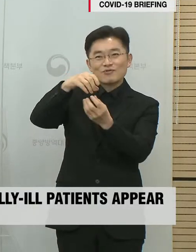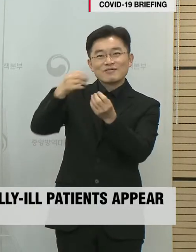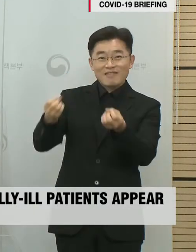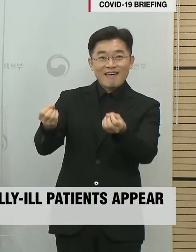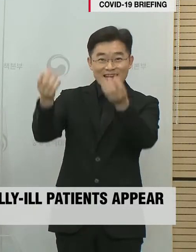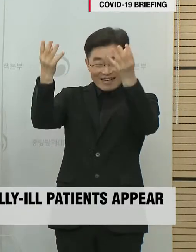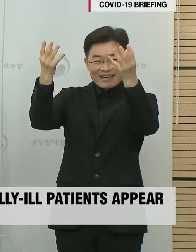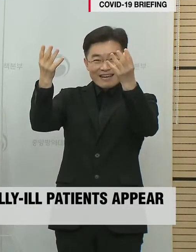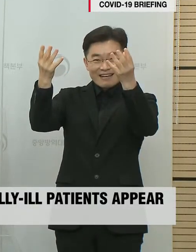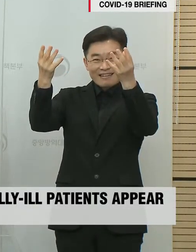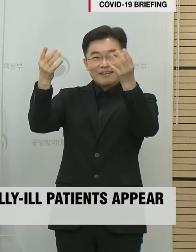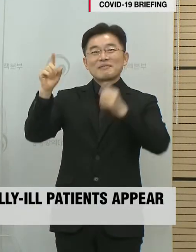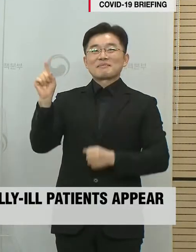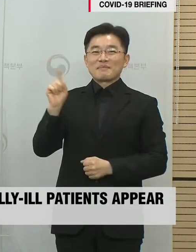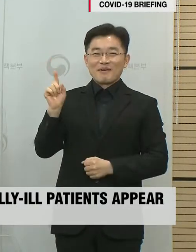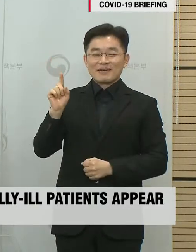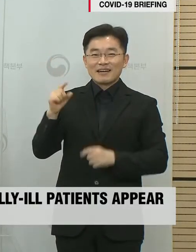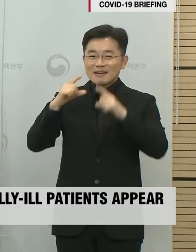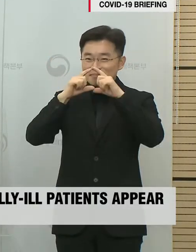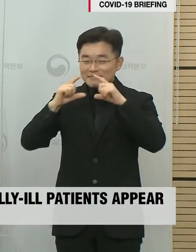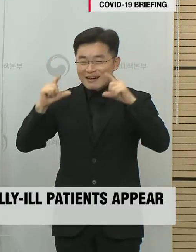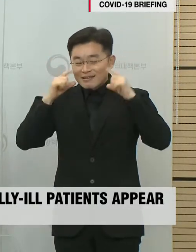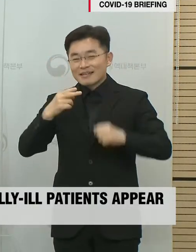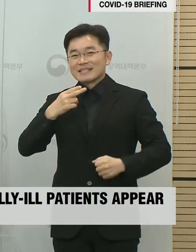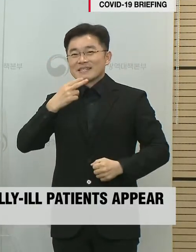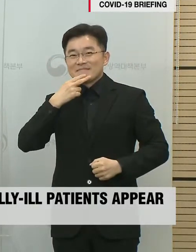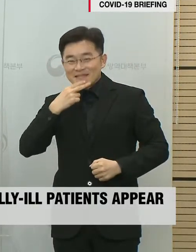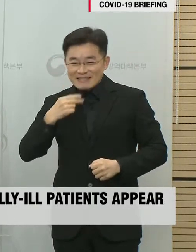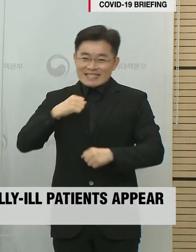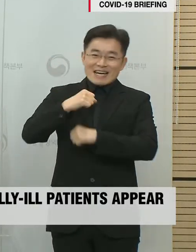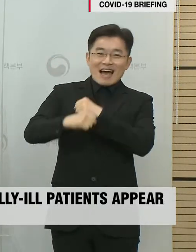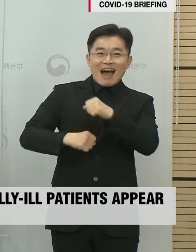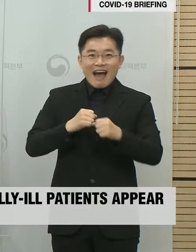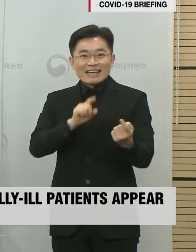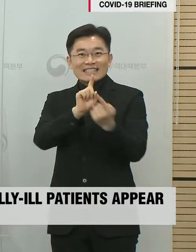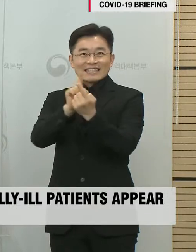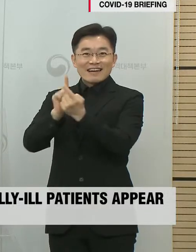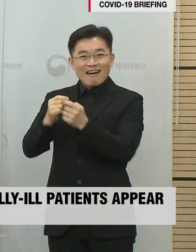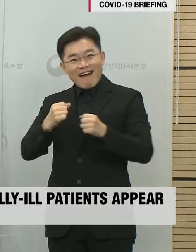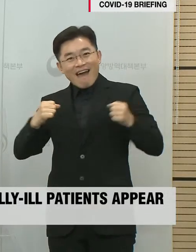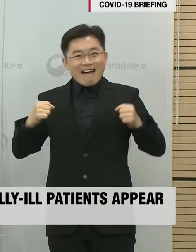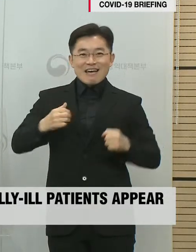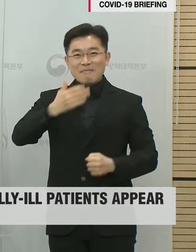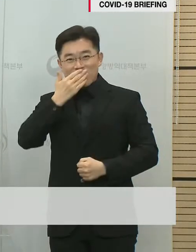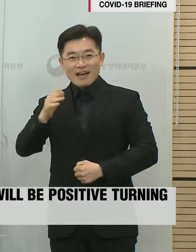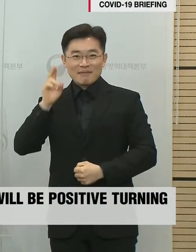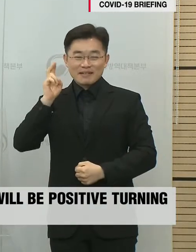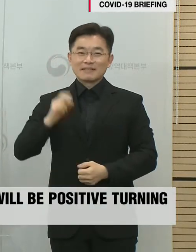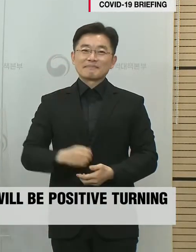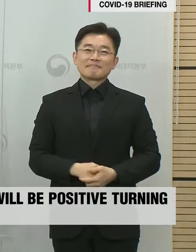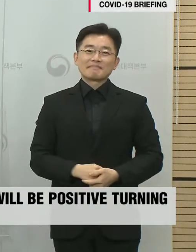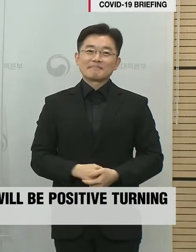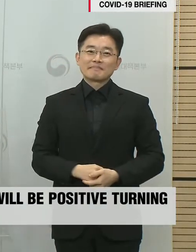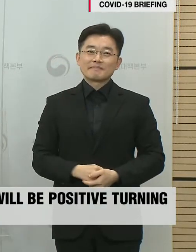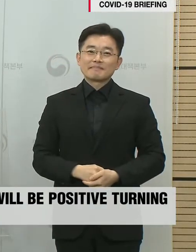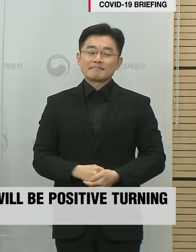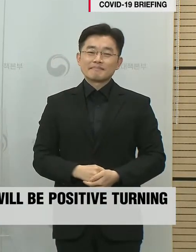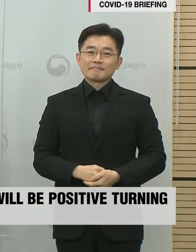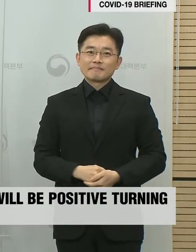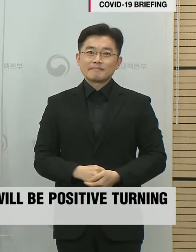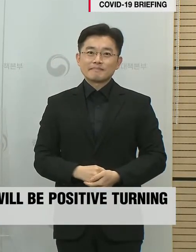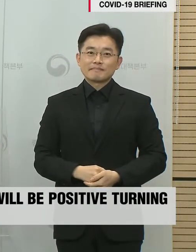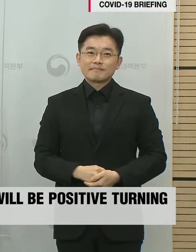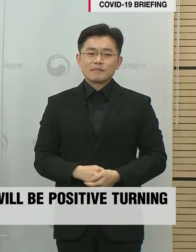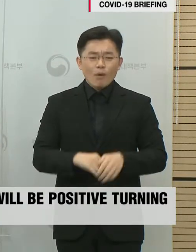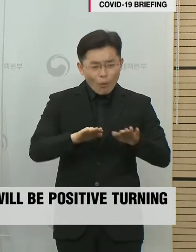supplies of vaccines, we hope that next year's Chuseok will be starkly different from that of this year.